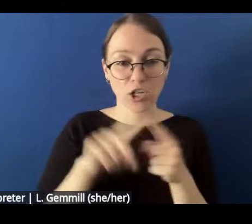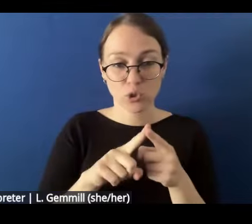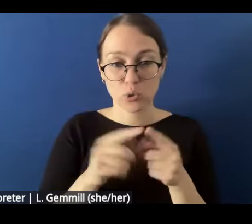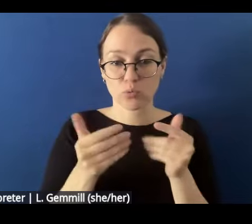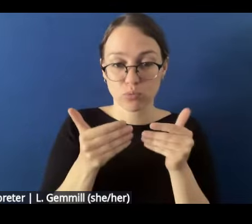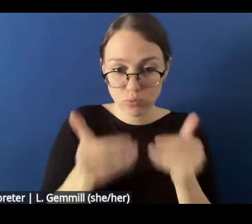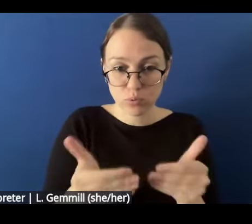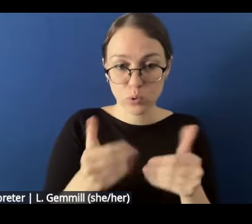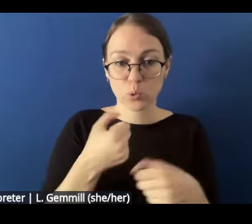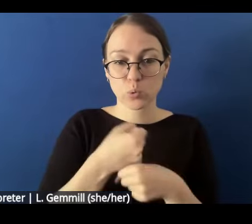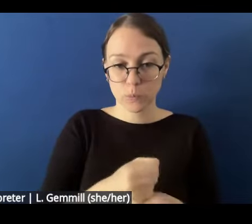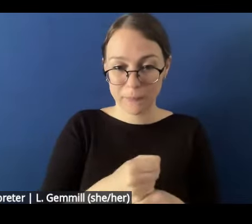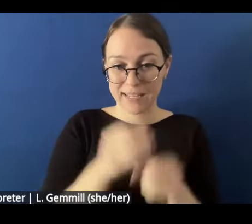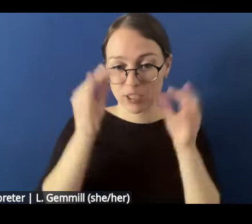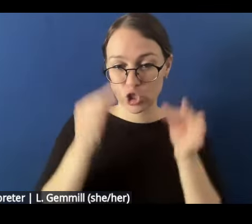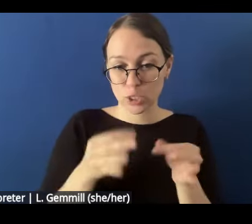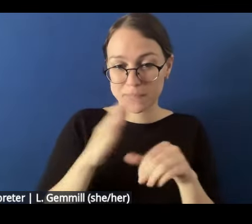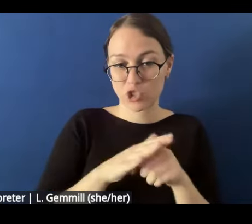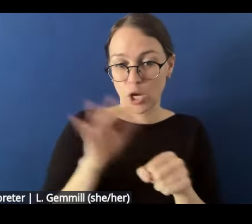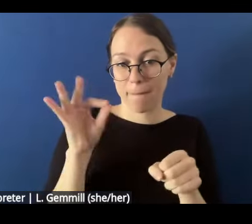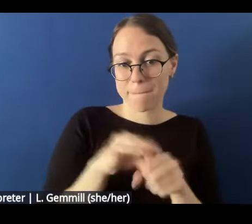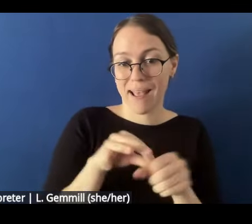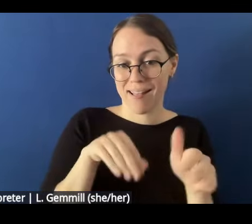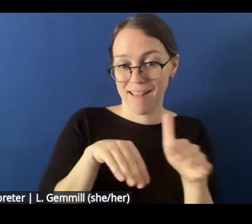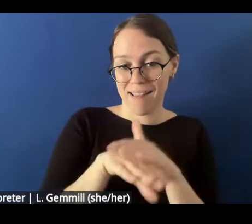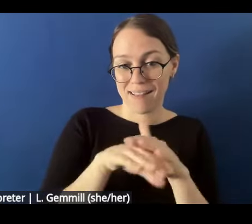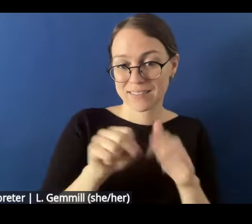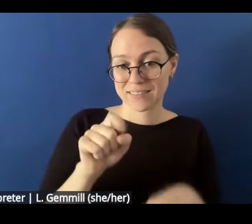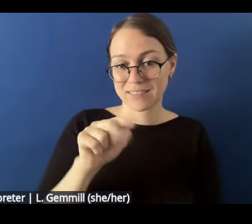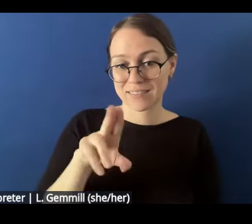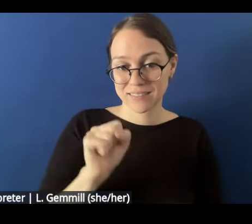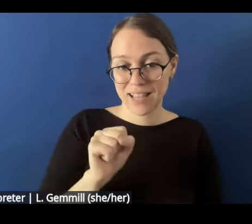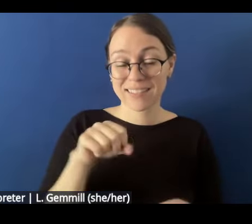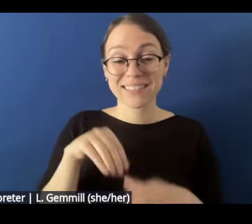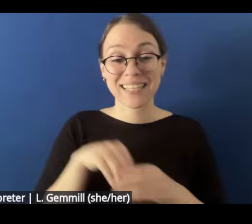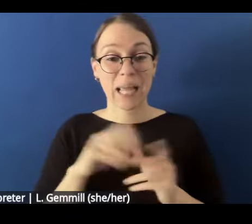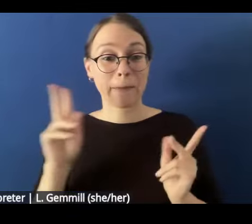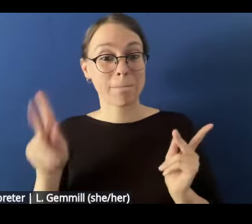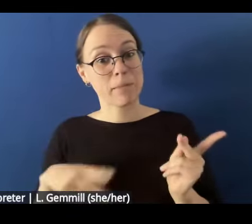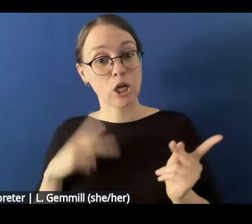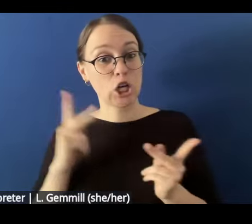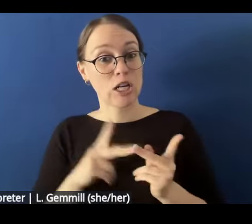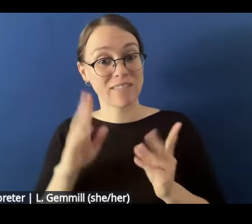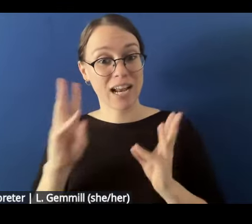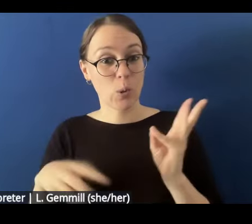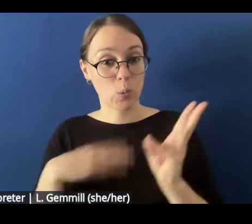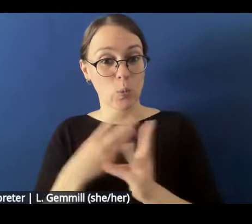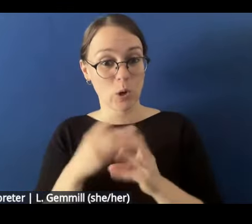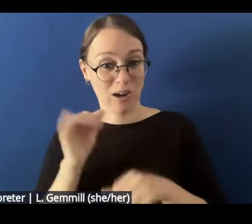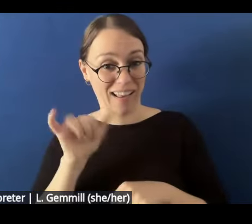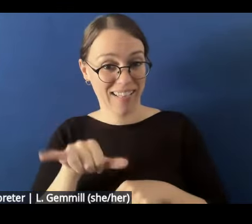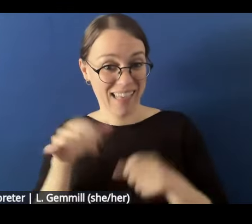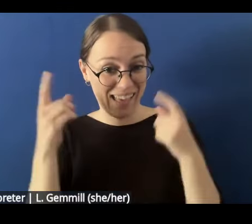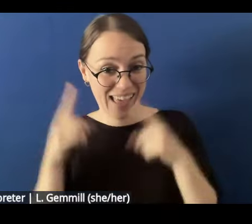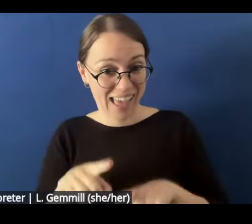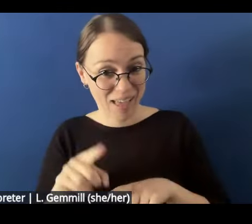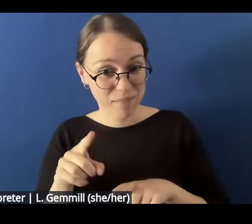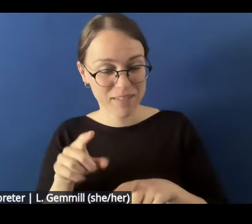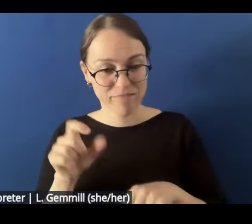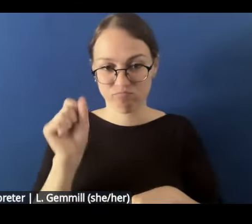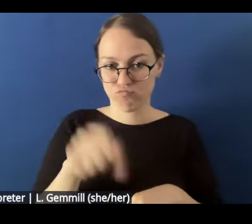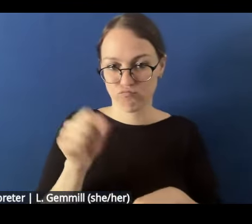access status. In a perfect world, would that happen? Yes, but the court